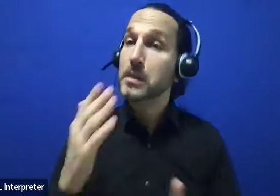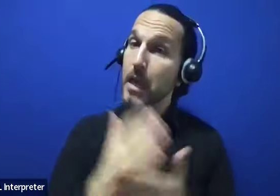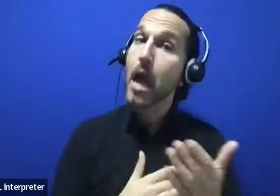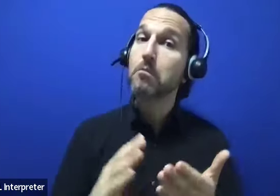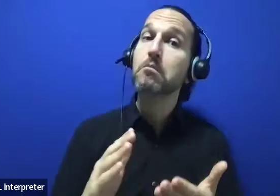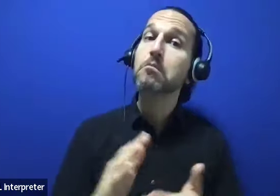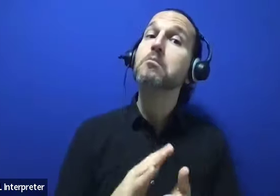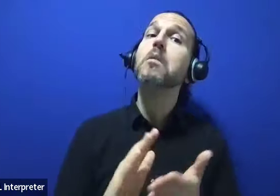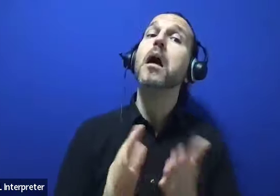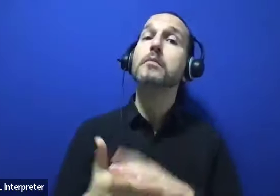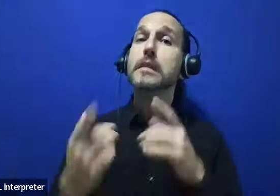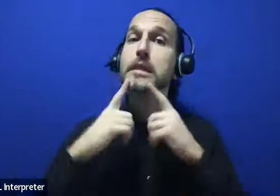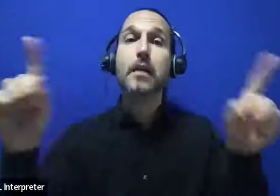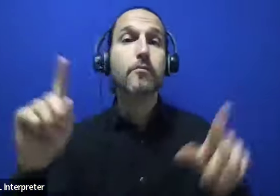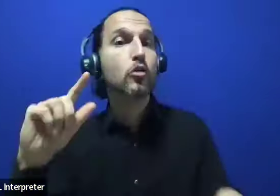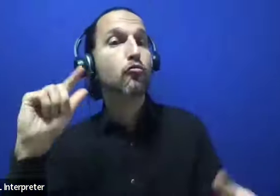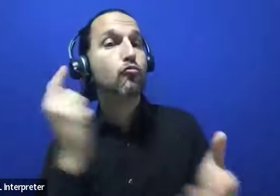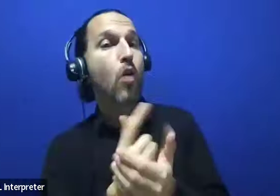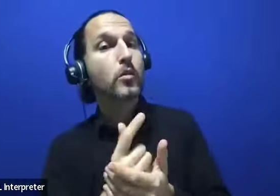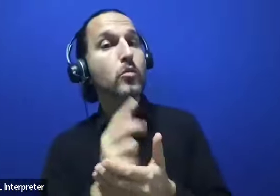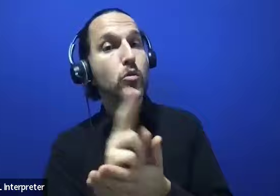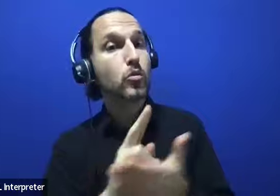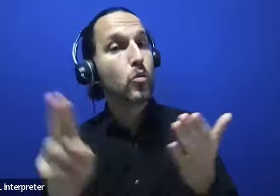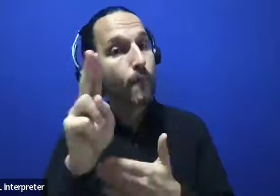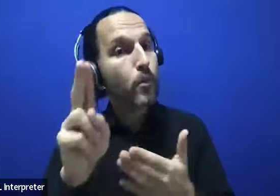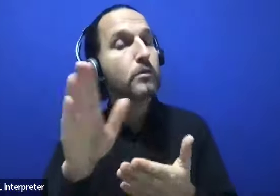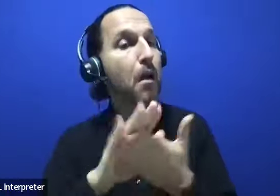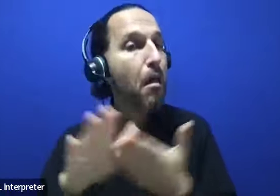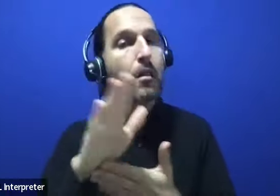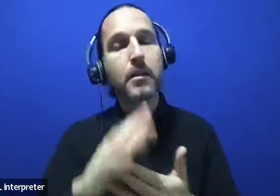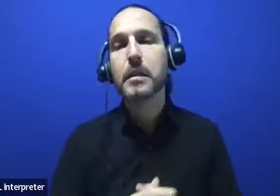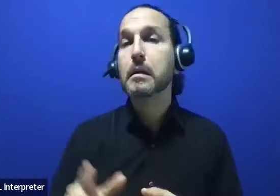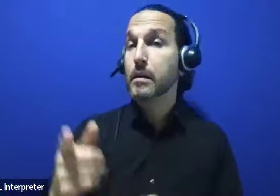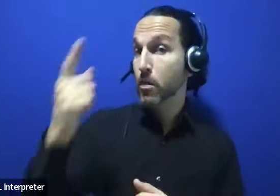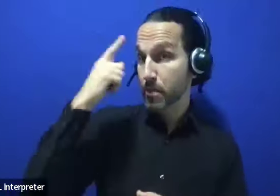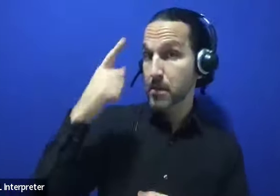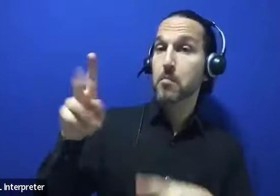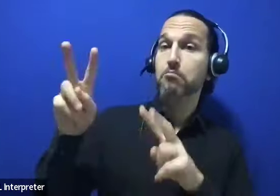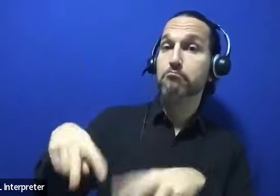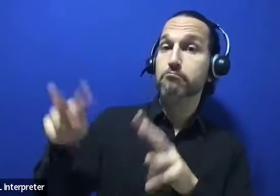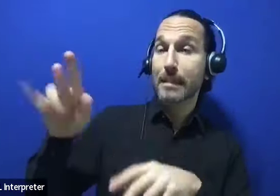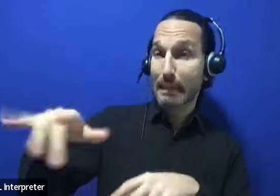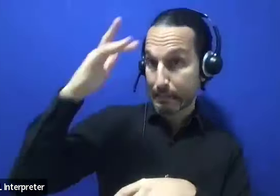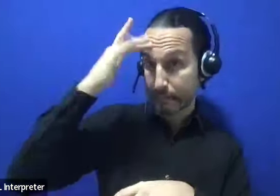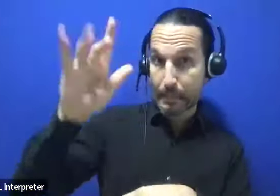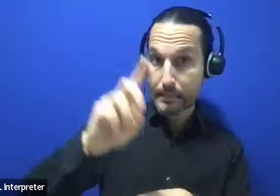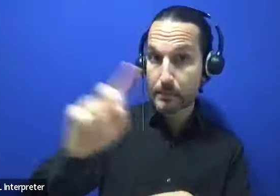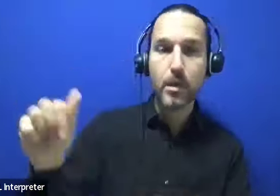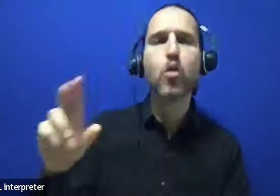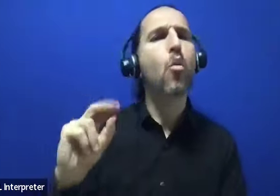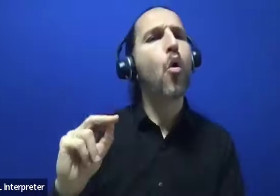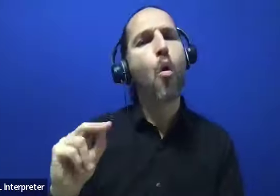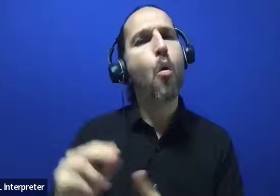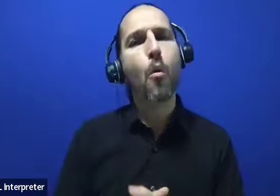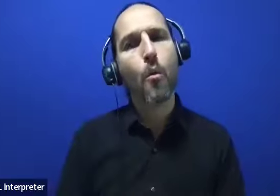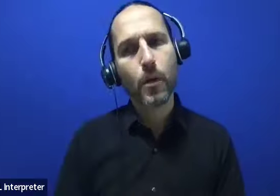graduates. So you can't presume because a person has charge syndrome that they have an intellectual disability. They may not at all.